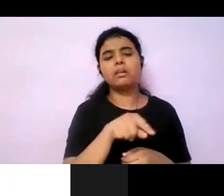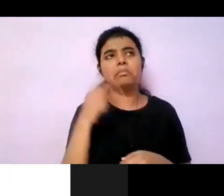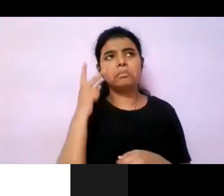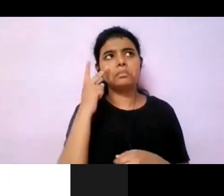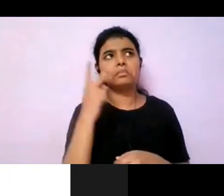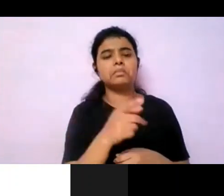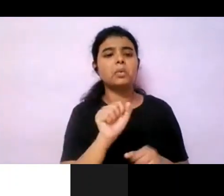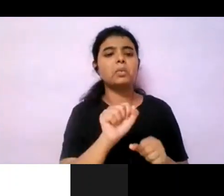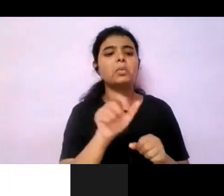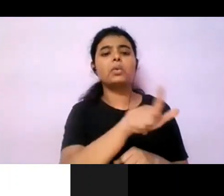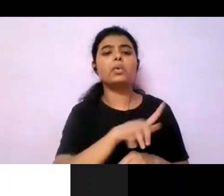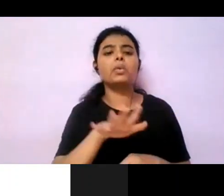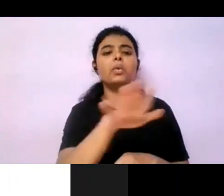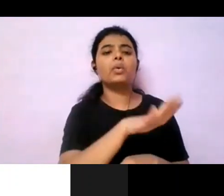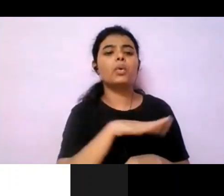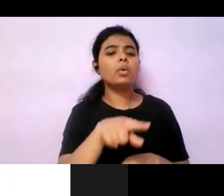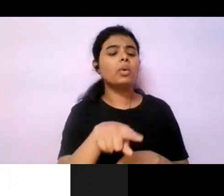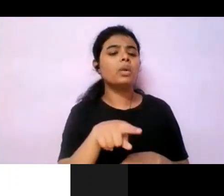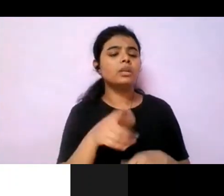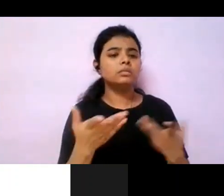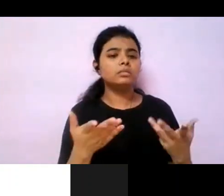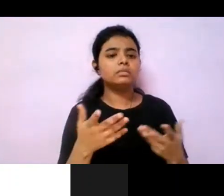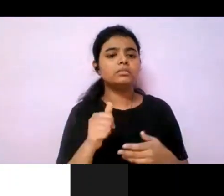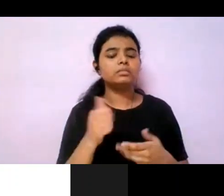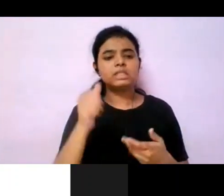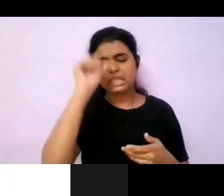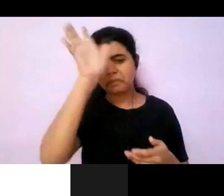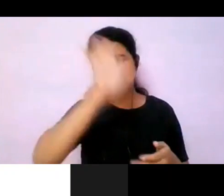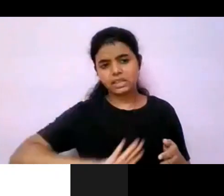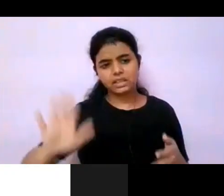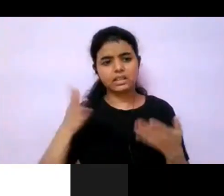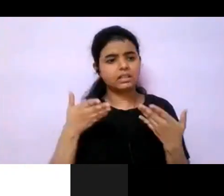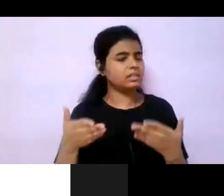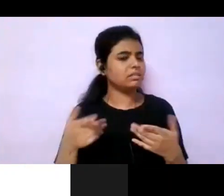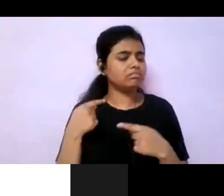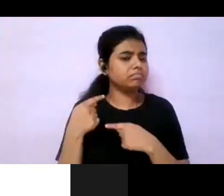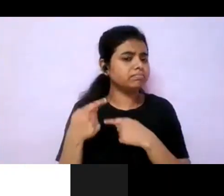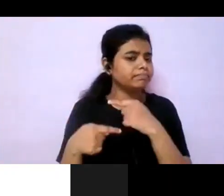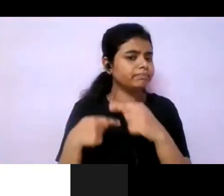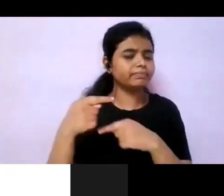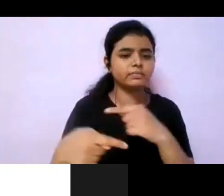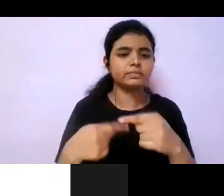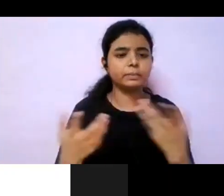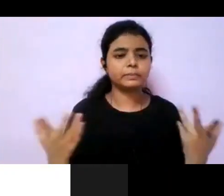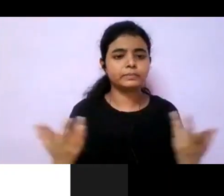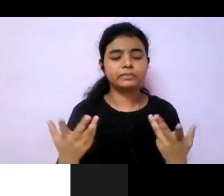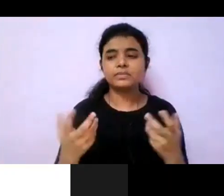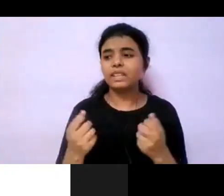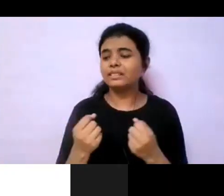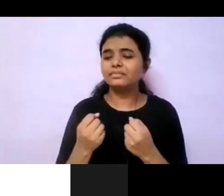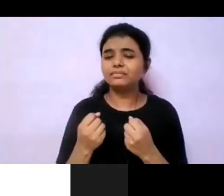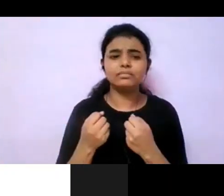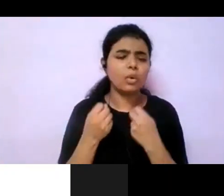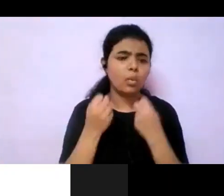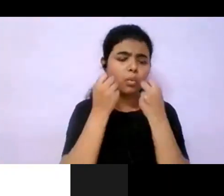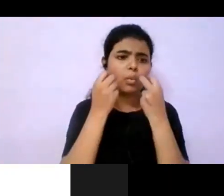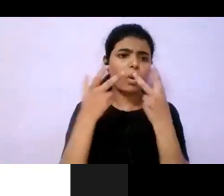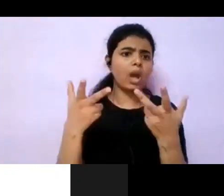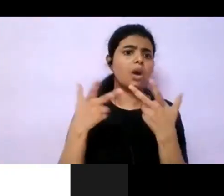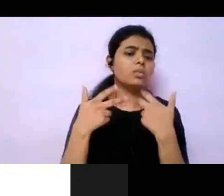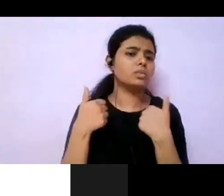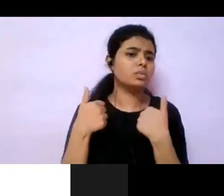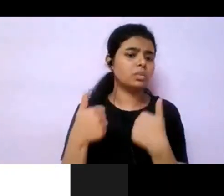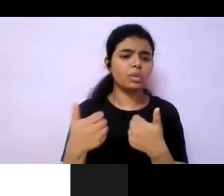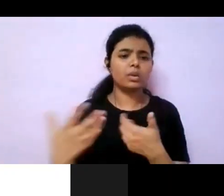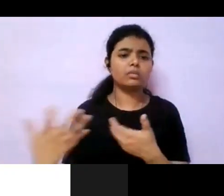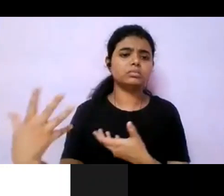local, the work of Anita Guy in India, which has always been incredibly critically